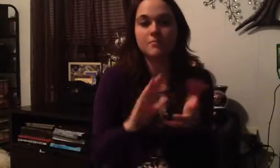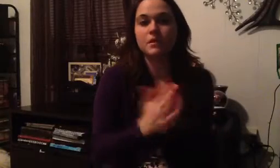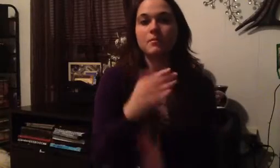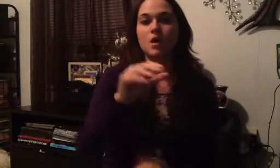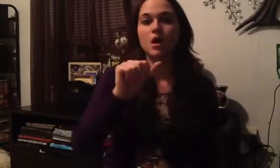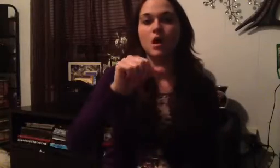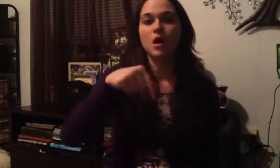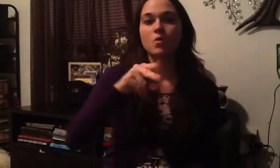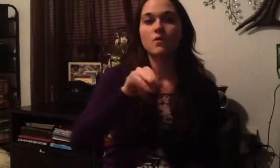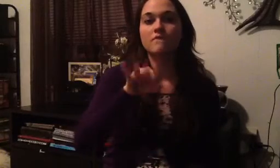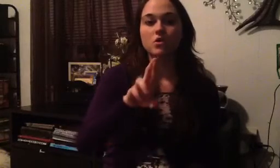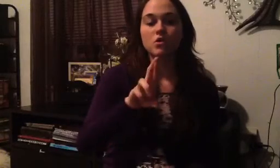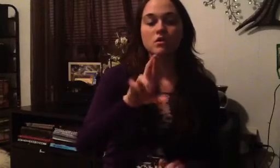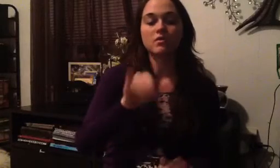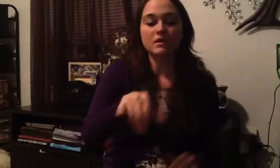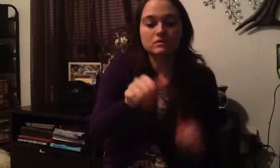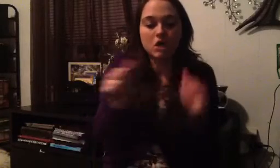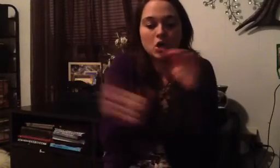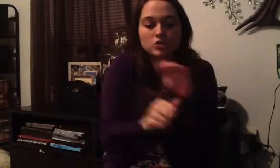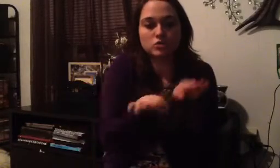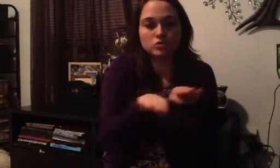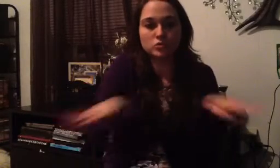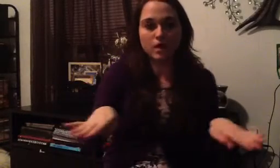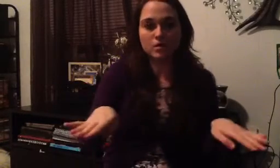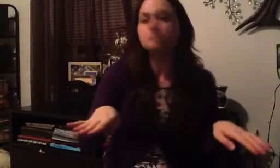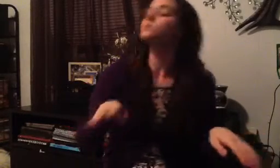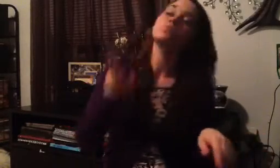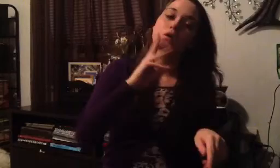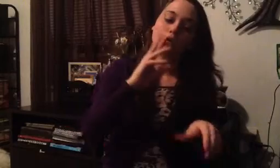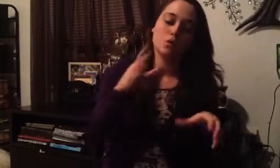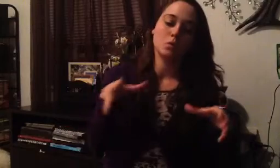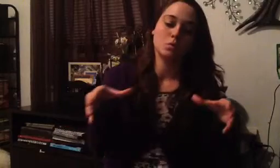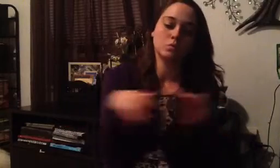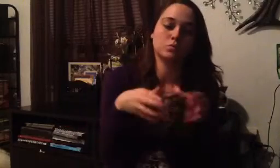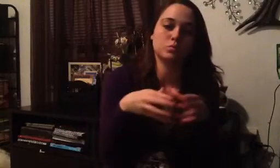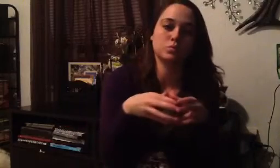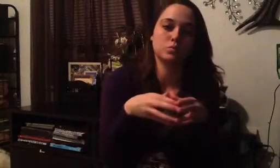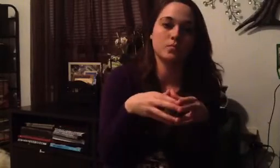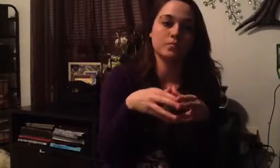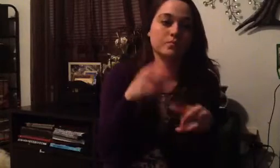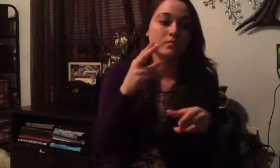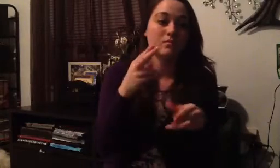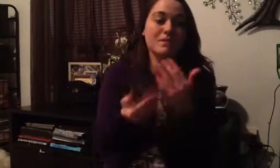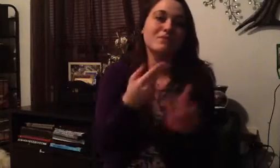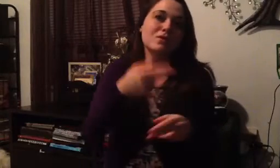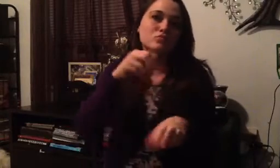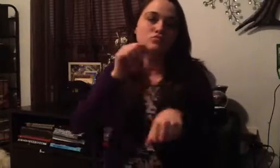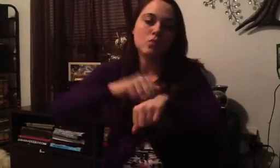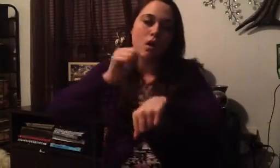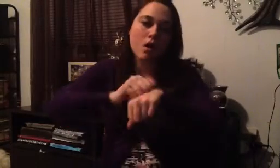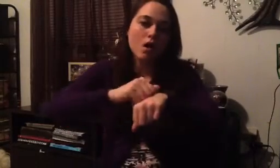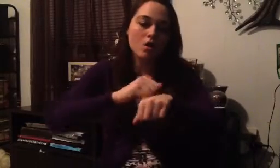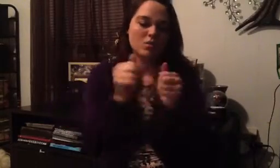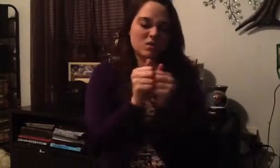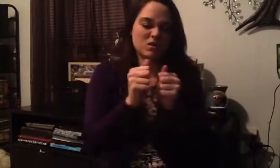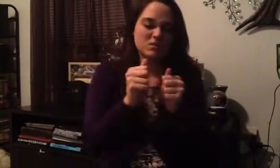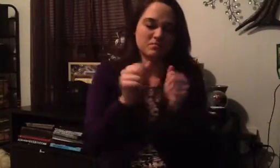formation that stores water. So it's typically either a rock with a lot of cracks in it, or it's sandy